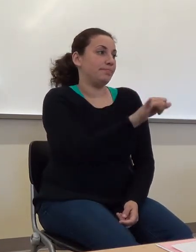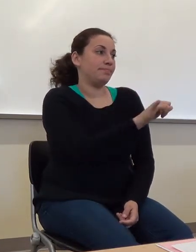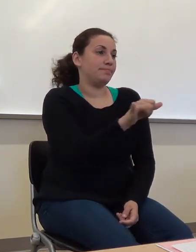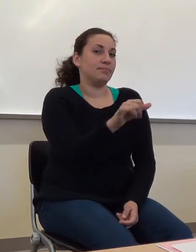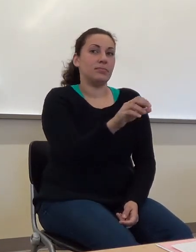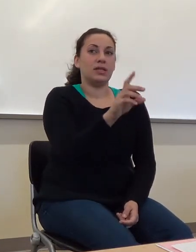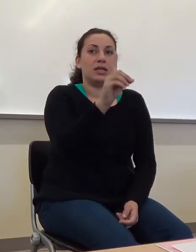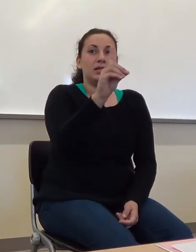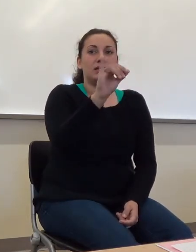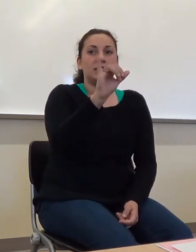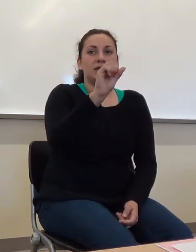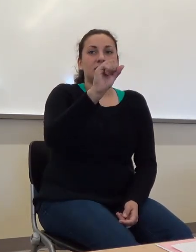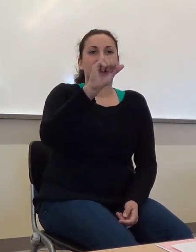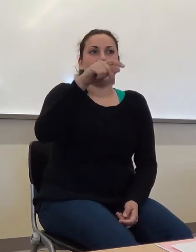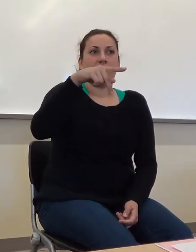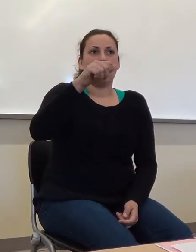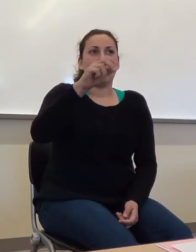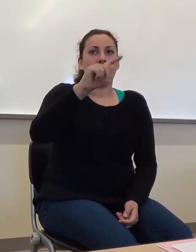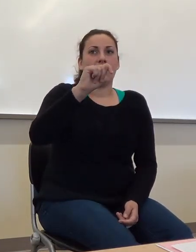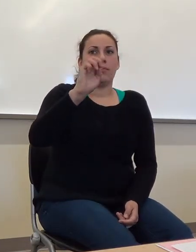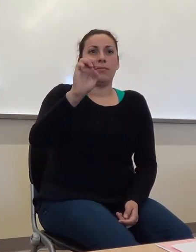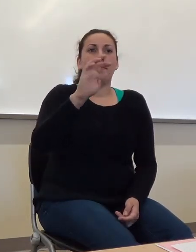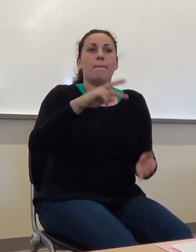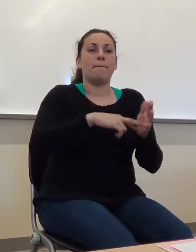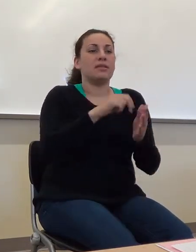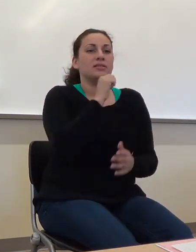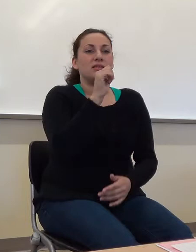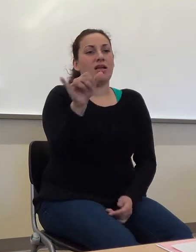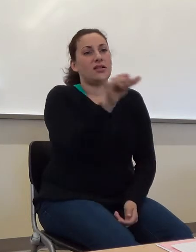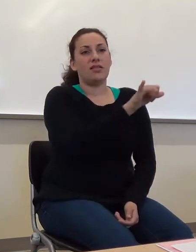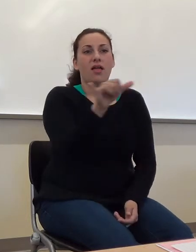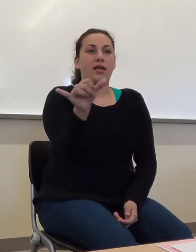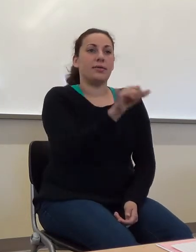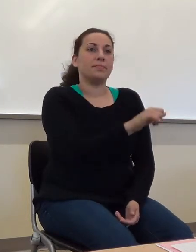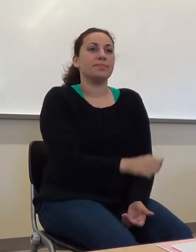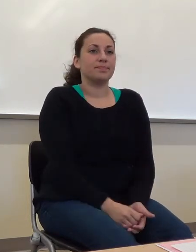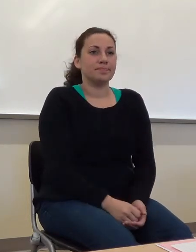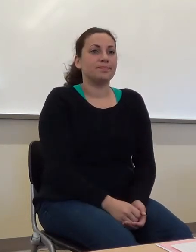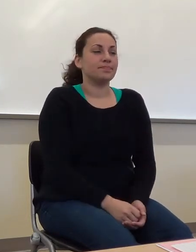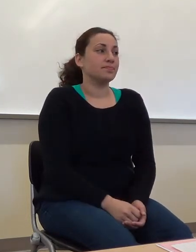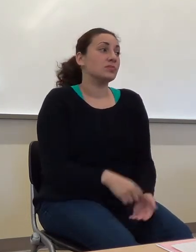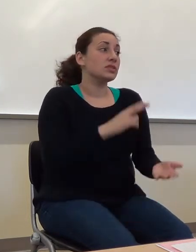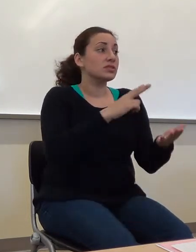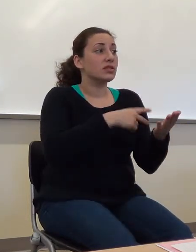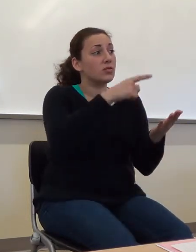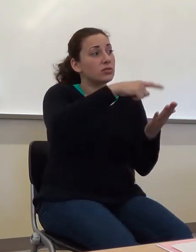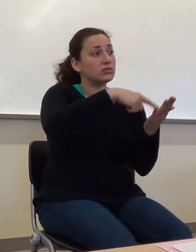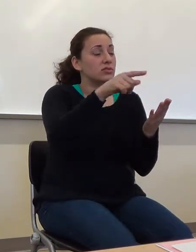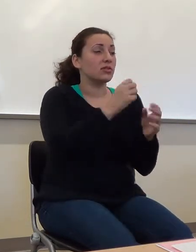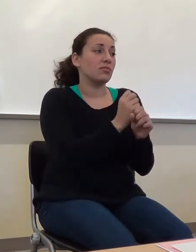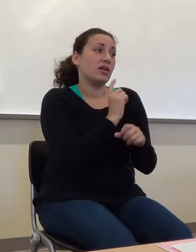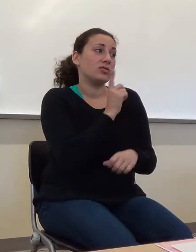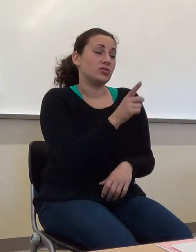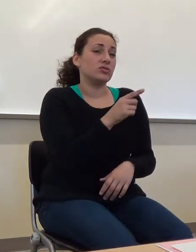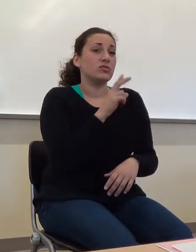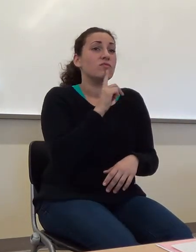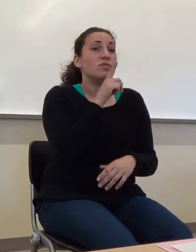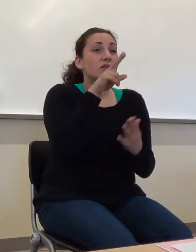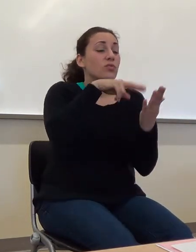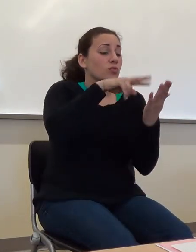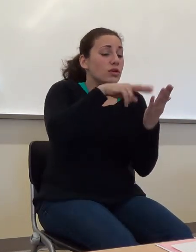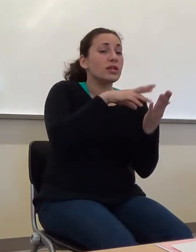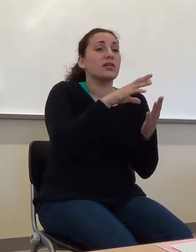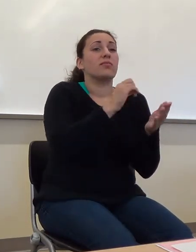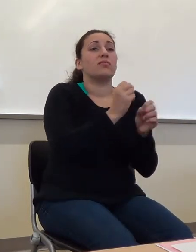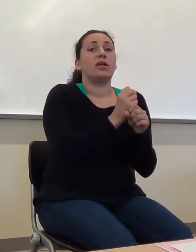Disparate means not alike. Okay, so just double check, make sure that you really are